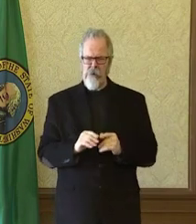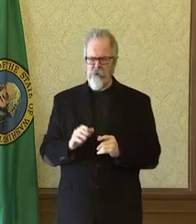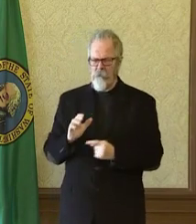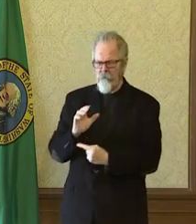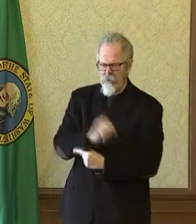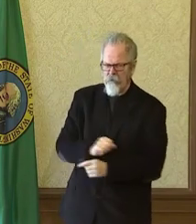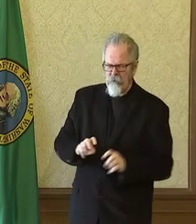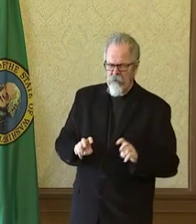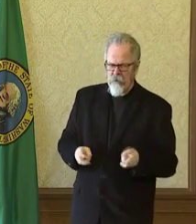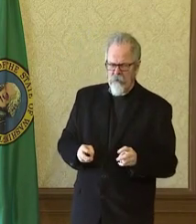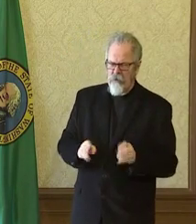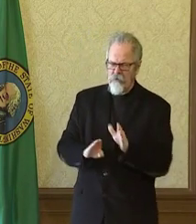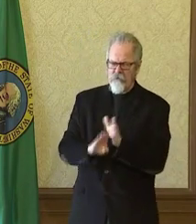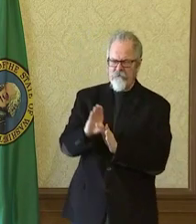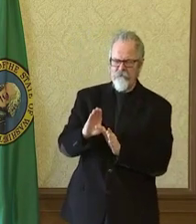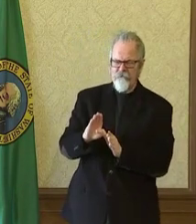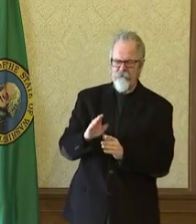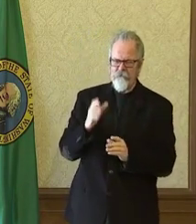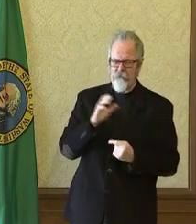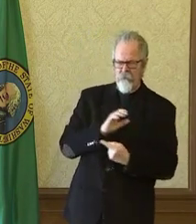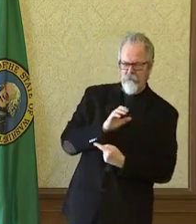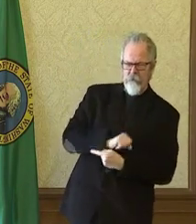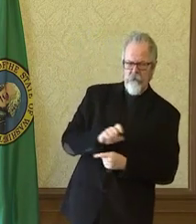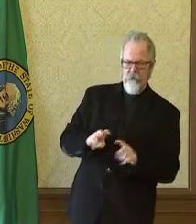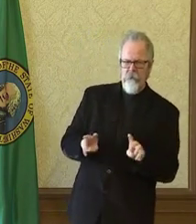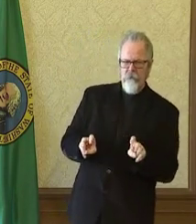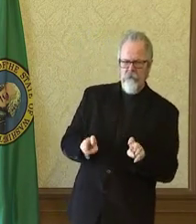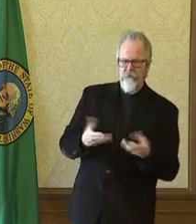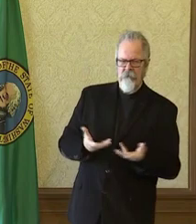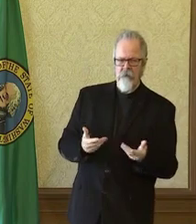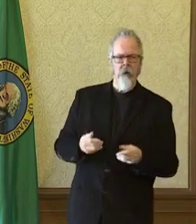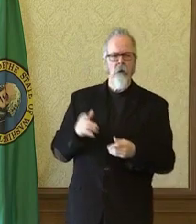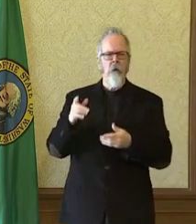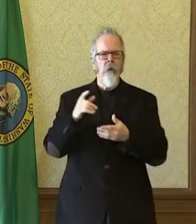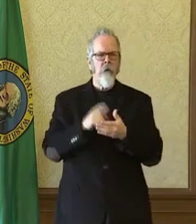Rachel, could you say that again? I could barely hear you on that.